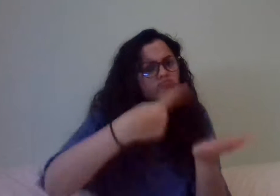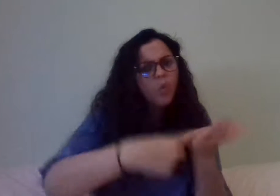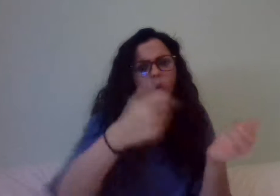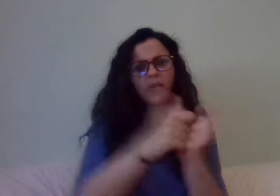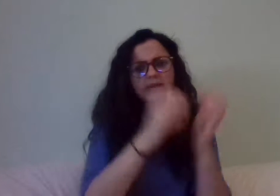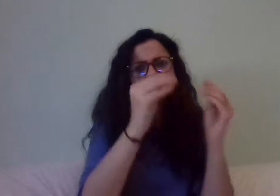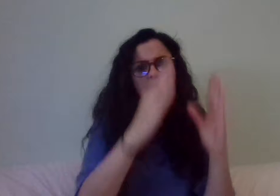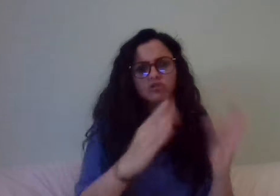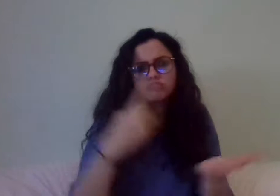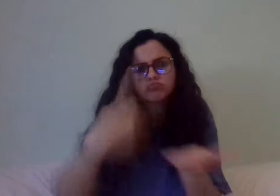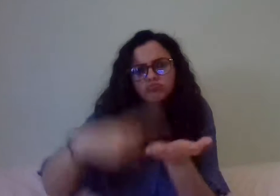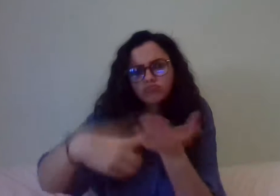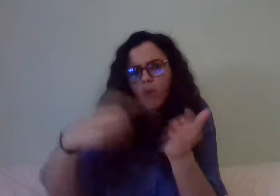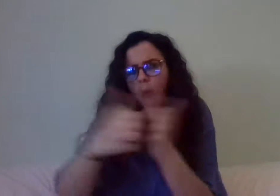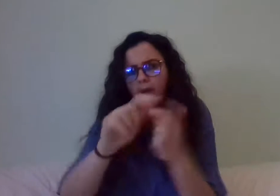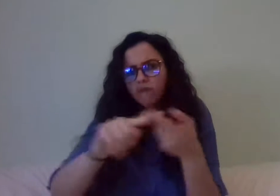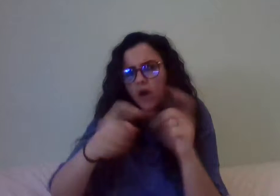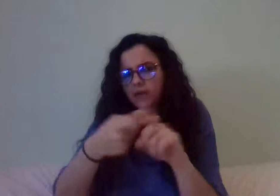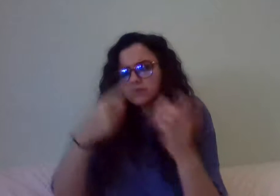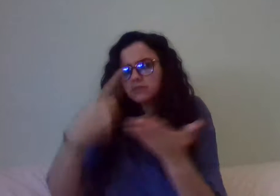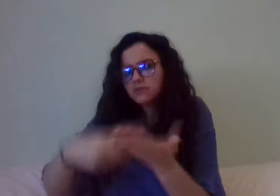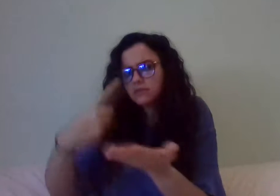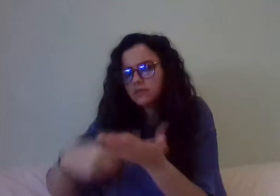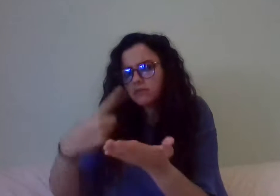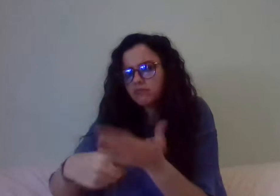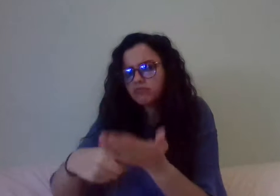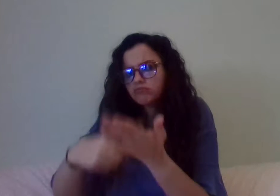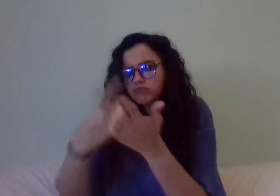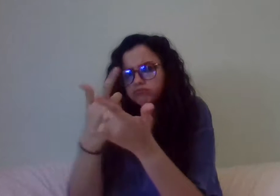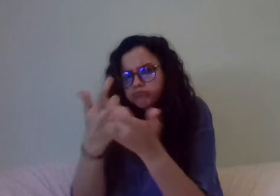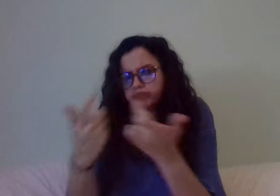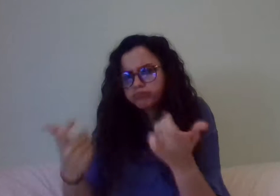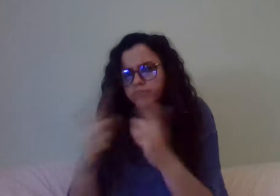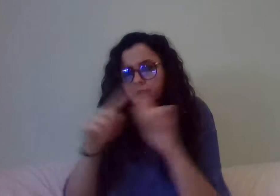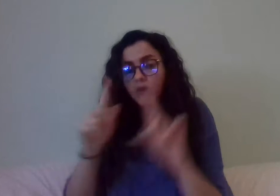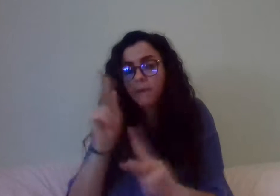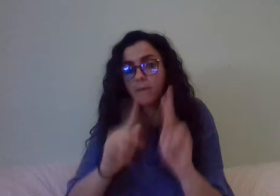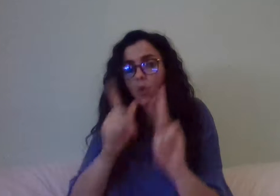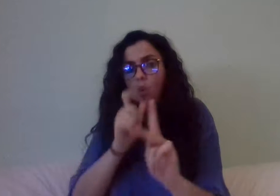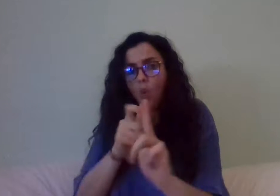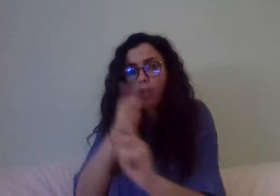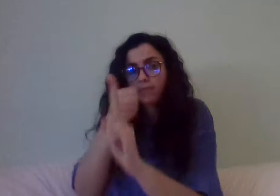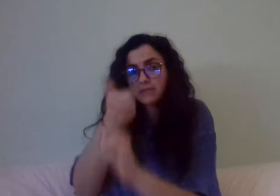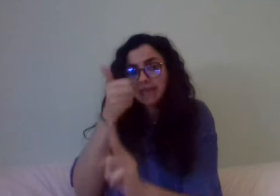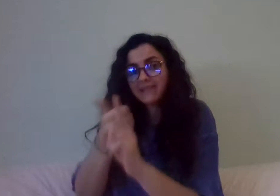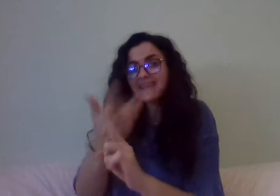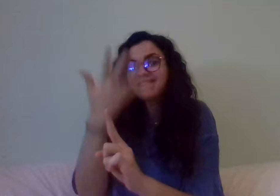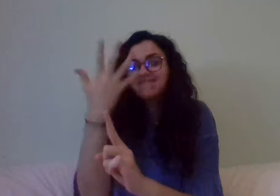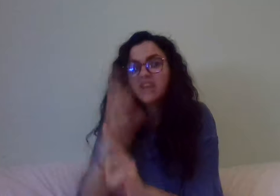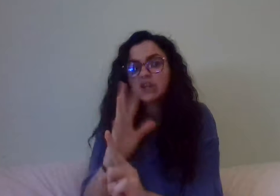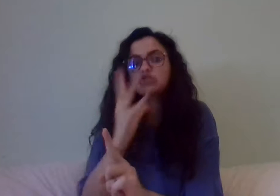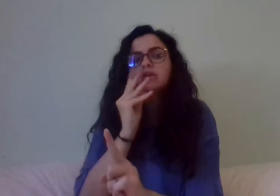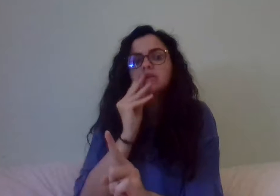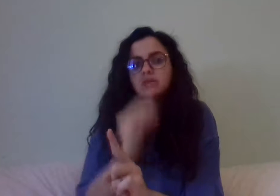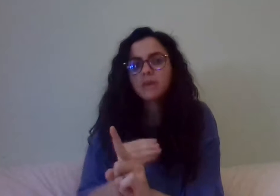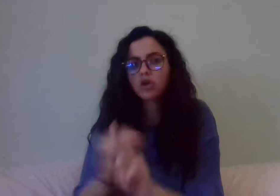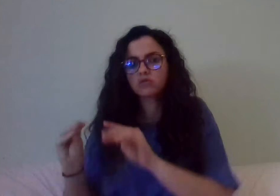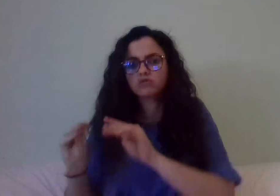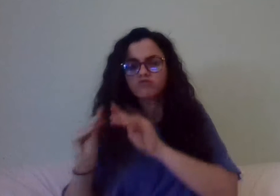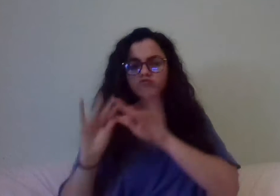that had themselves migrated. These are, in Harlem, because you have such an influx of population, this is